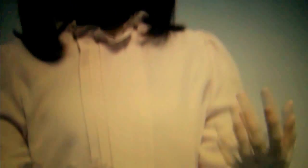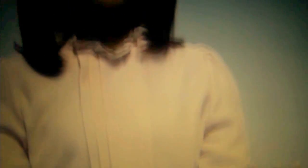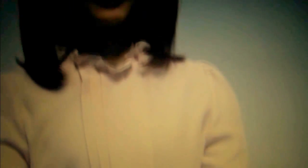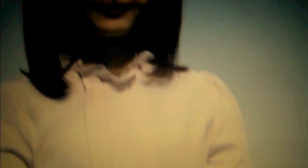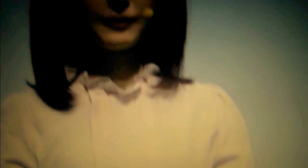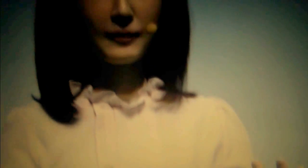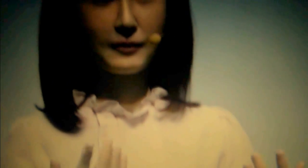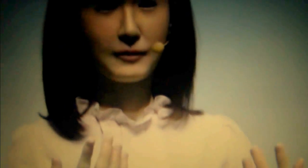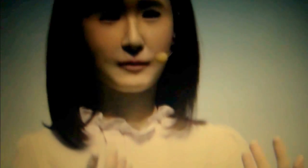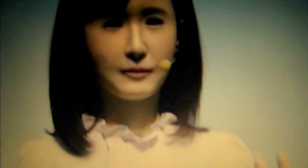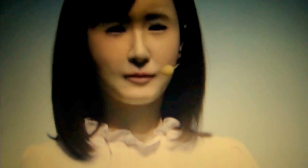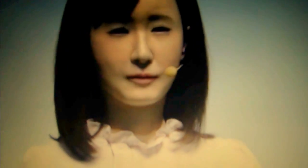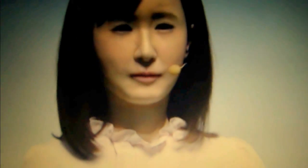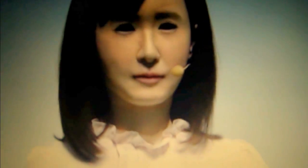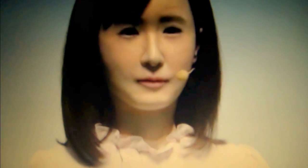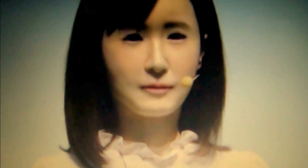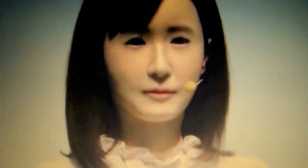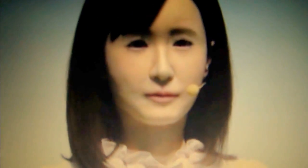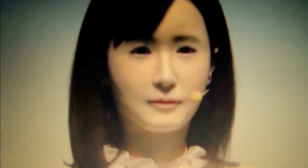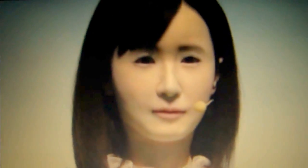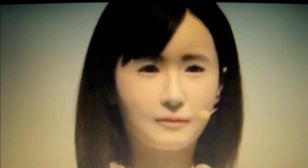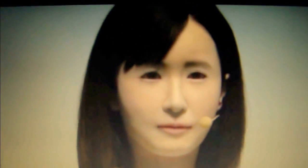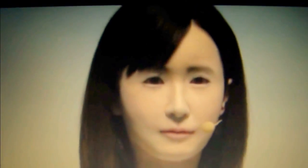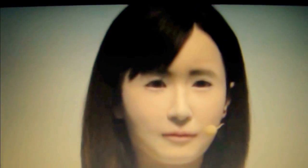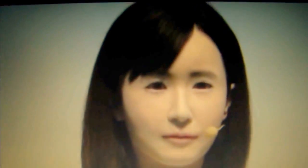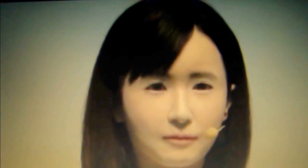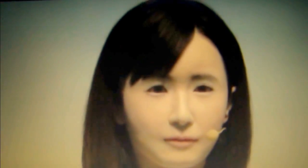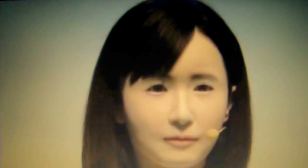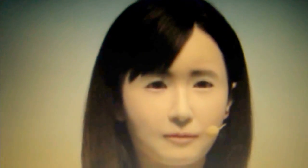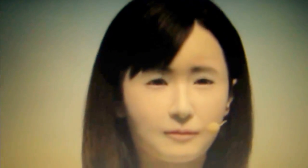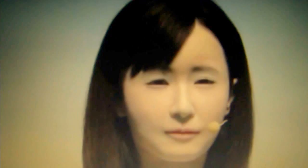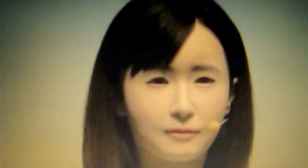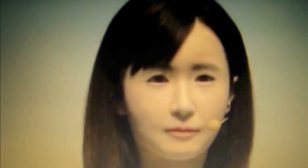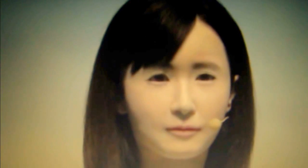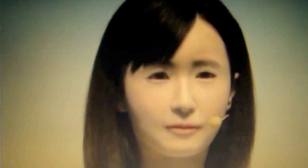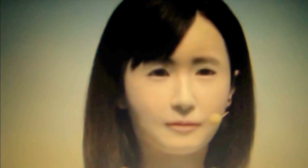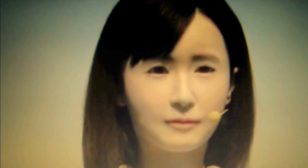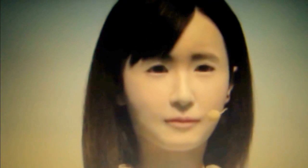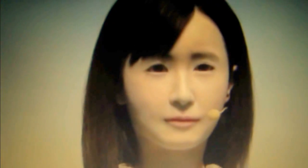University, Shiba Ura Institute of Technology and Shonan Institute of Technology.